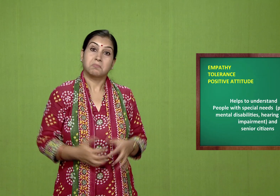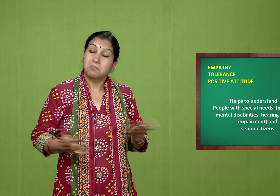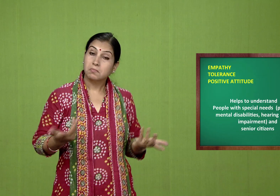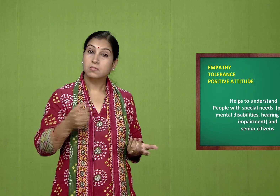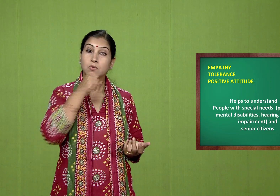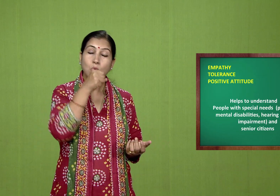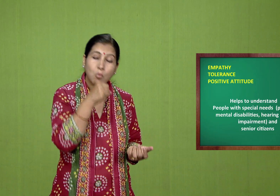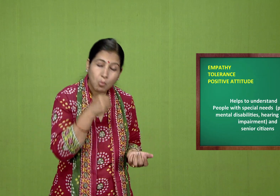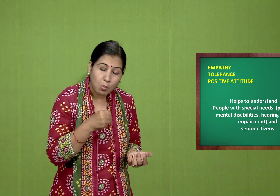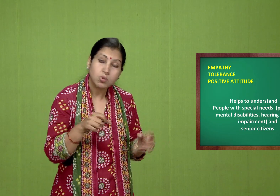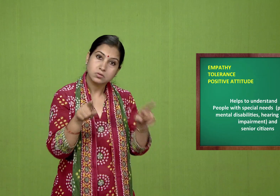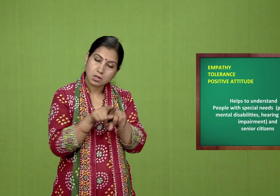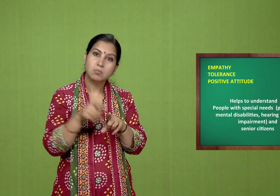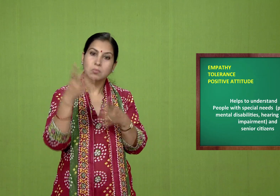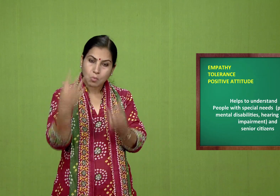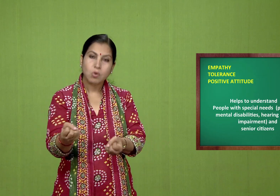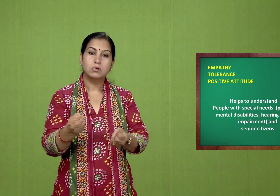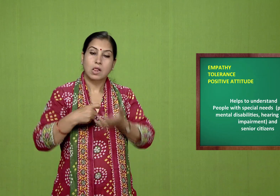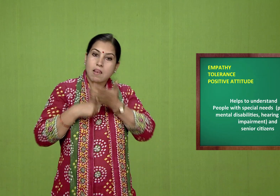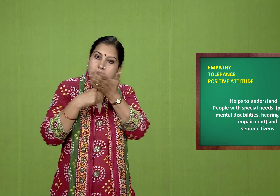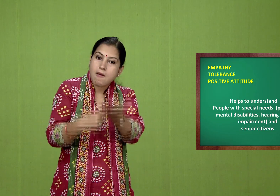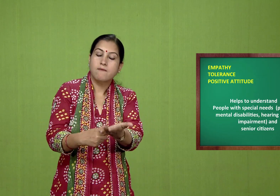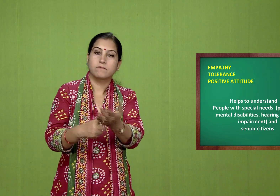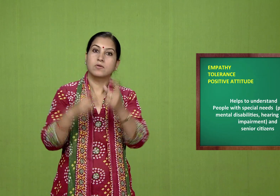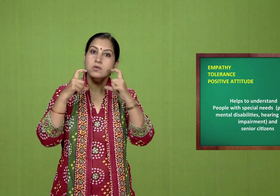Even senior citizens deserve our love and care.